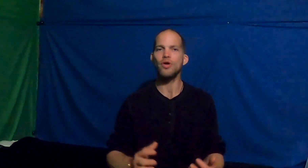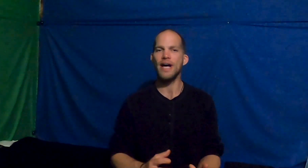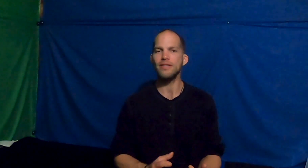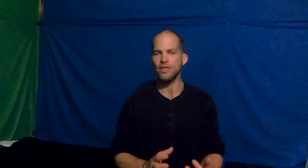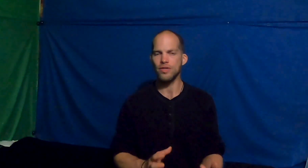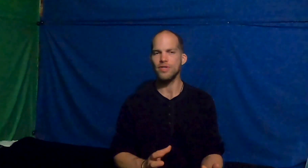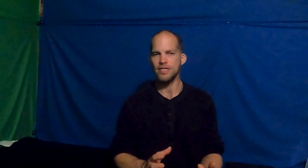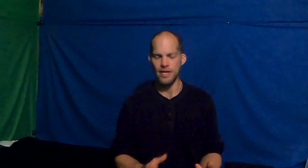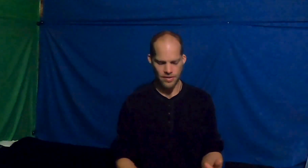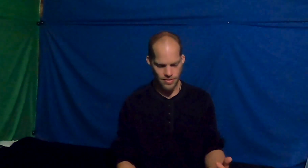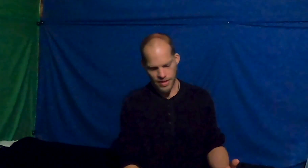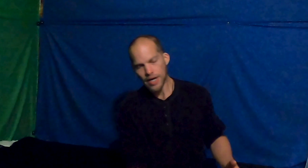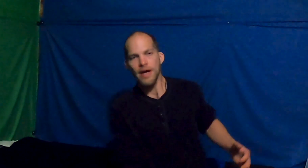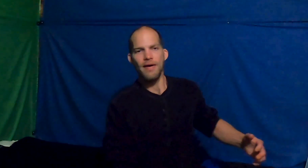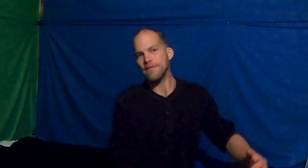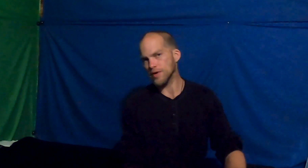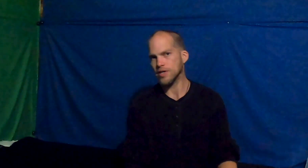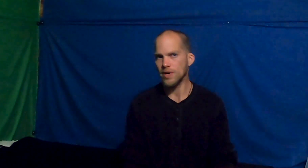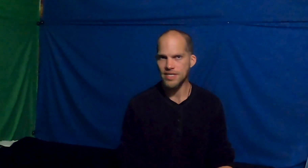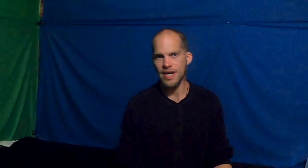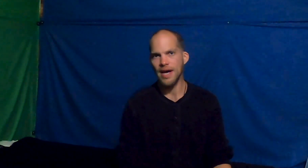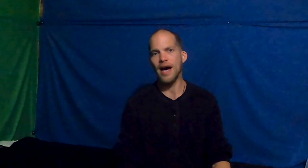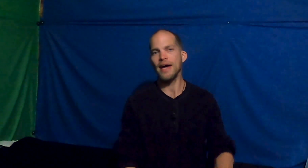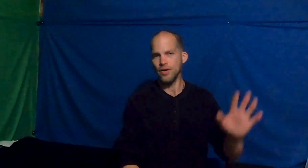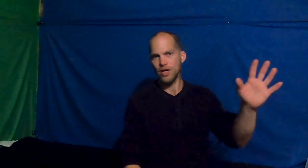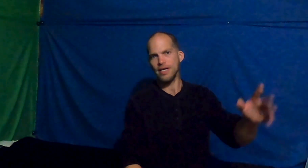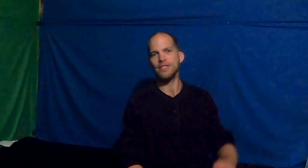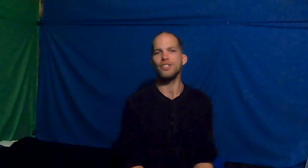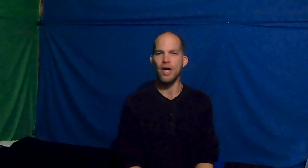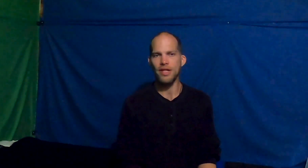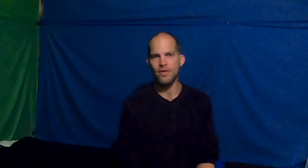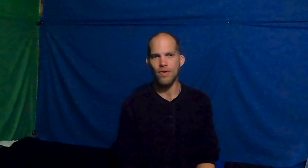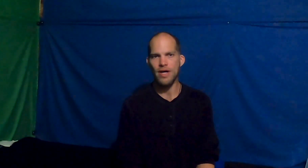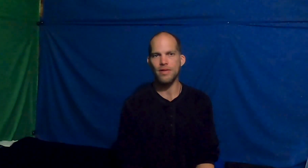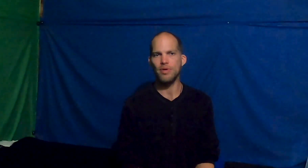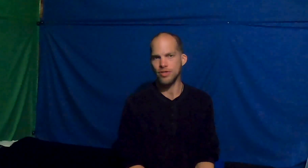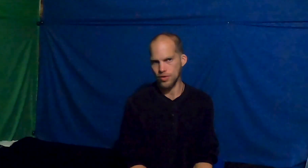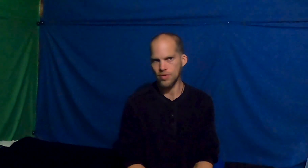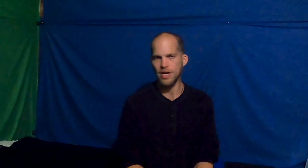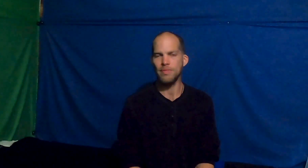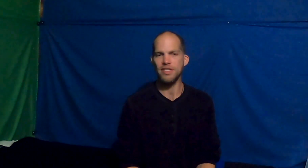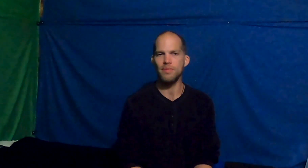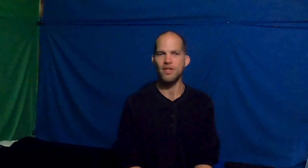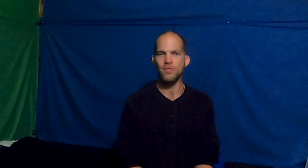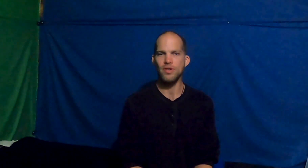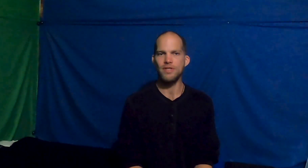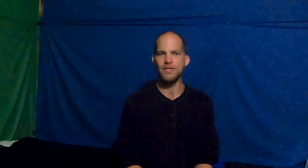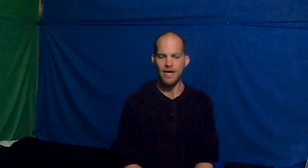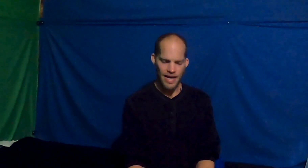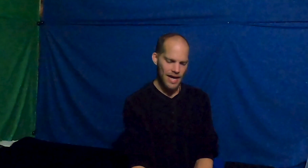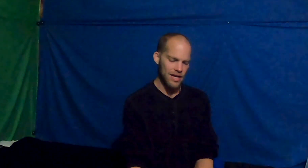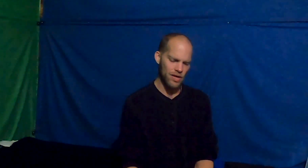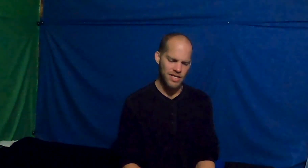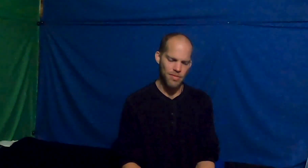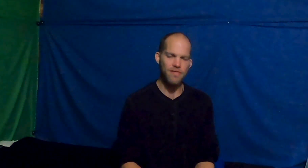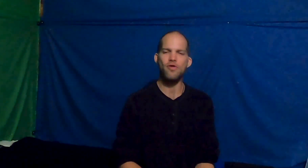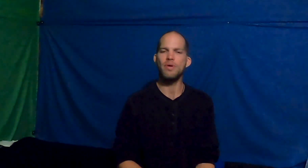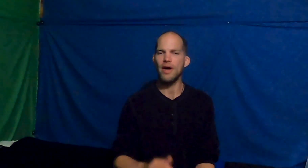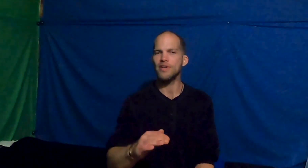how to use these letters. First, I want to say hi and greetings to Jonathan Wright, the person who sent me some of these words. And he only sent me a few, but I always try to